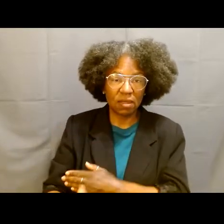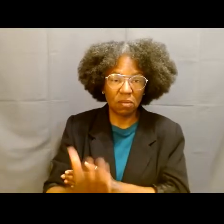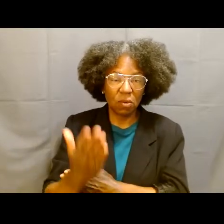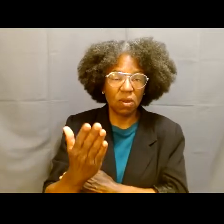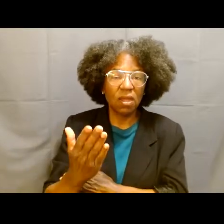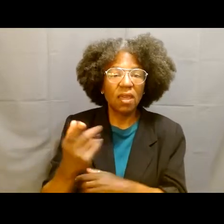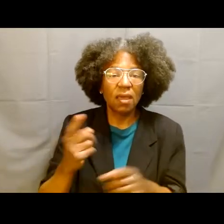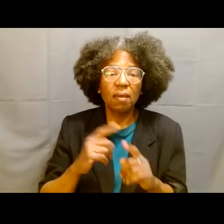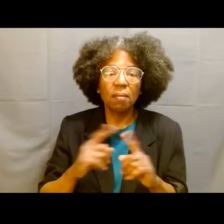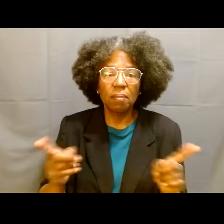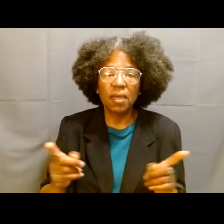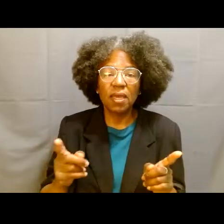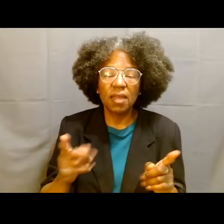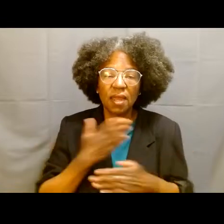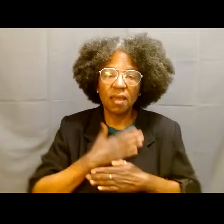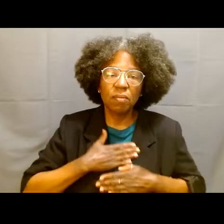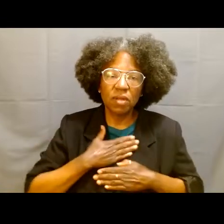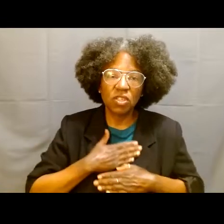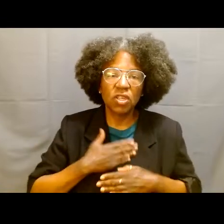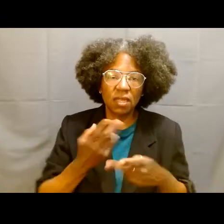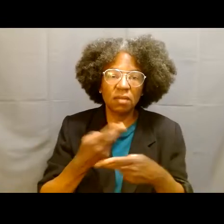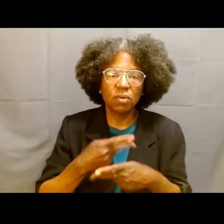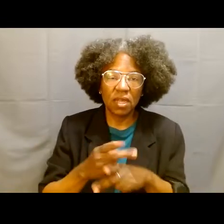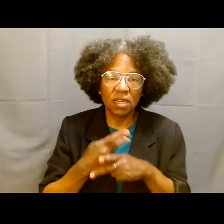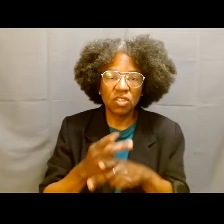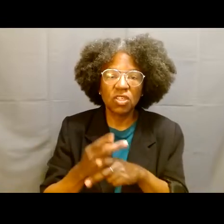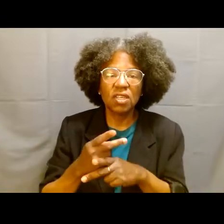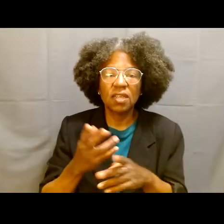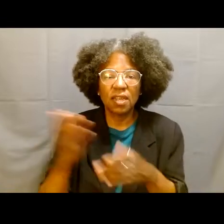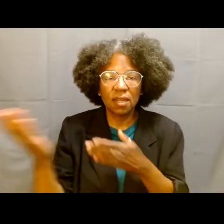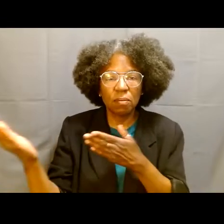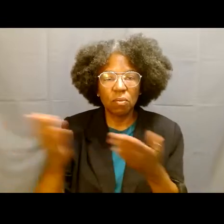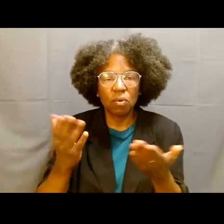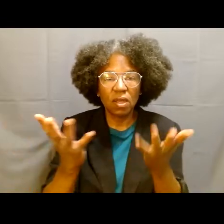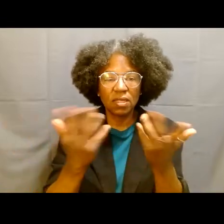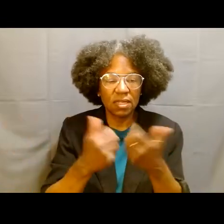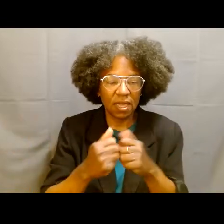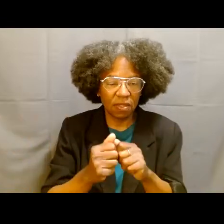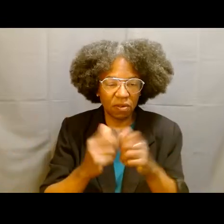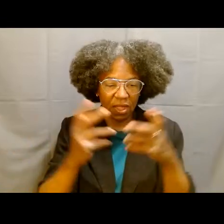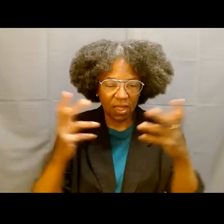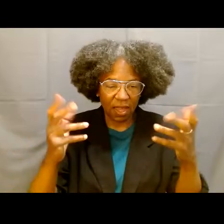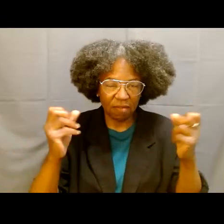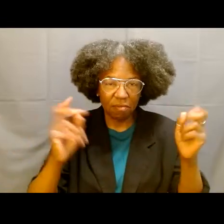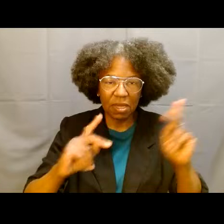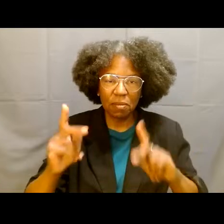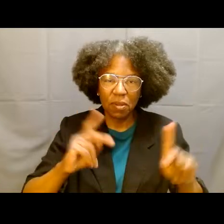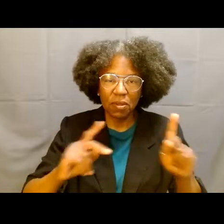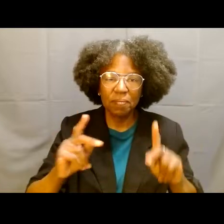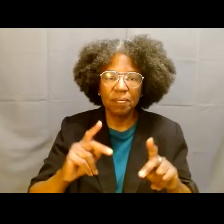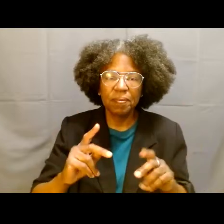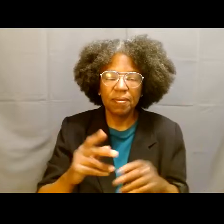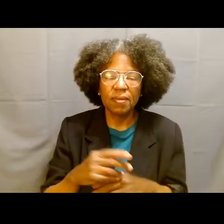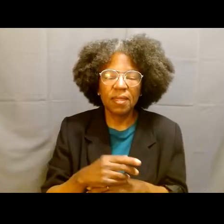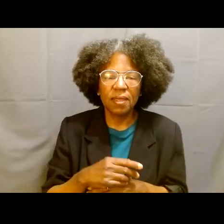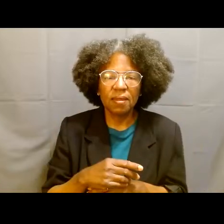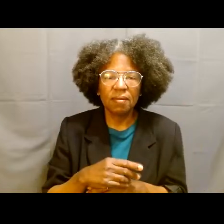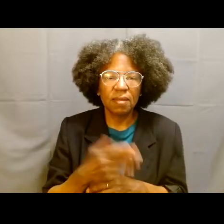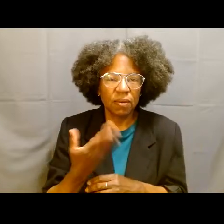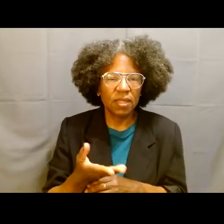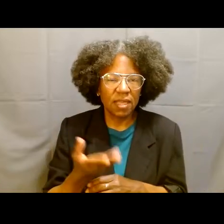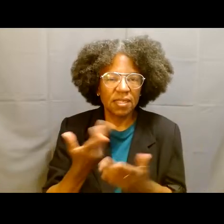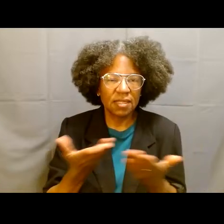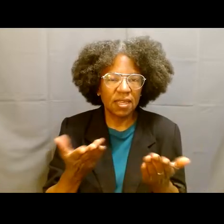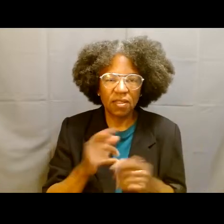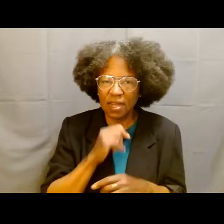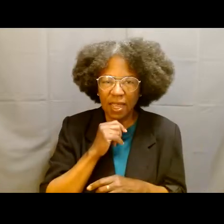the production. I think it brought together a lot of people. There was stuff there that I hadn't really seen.